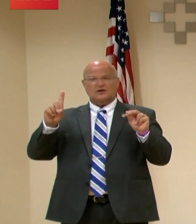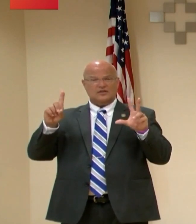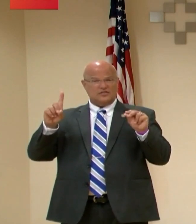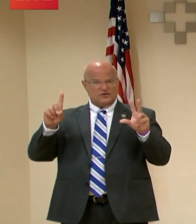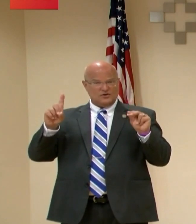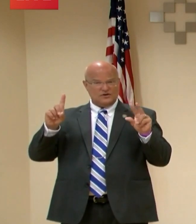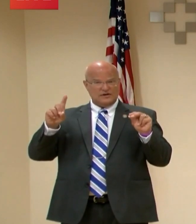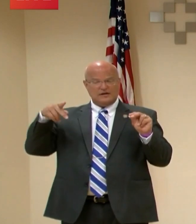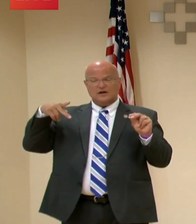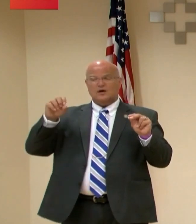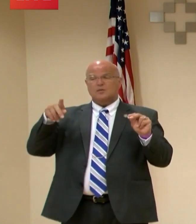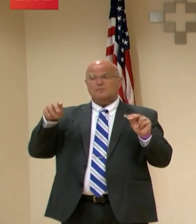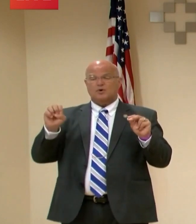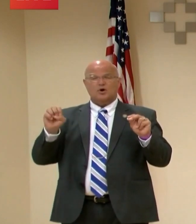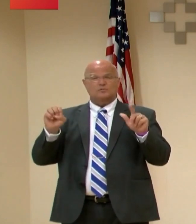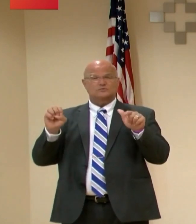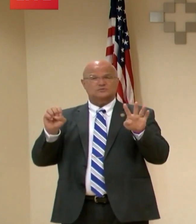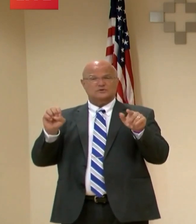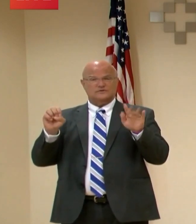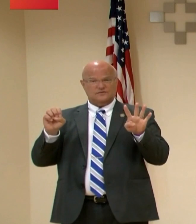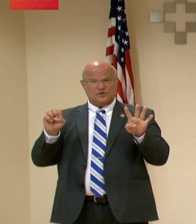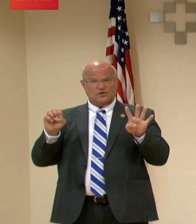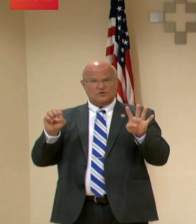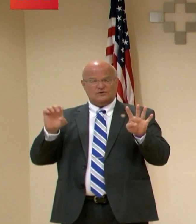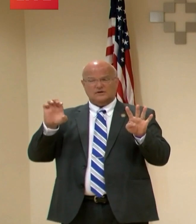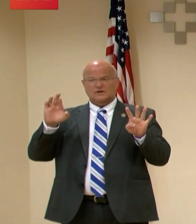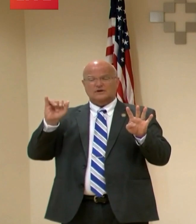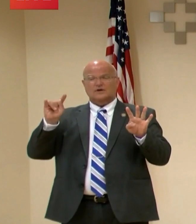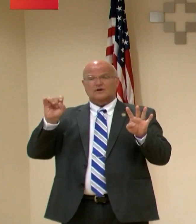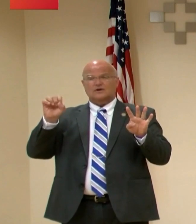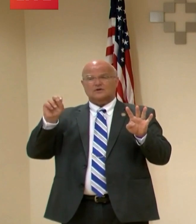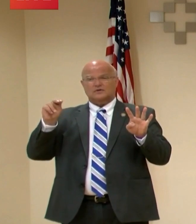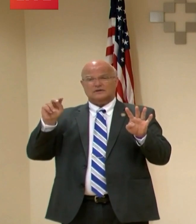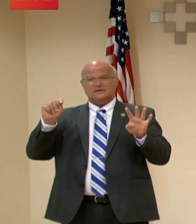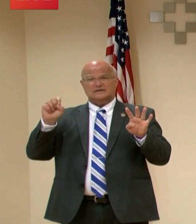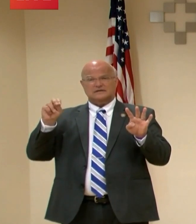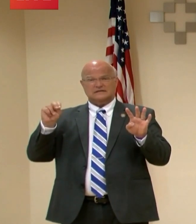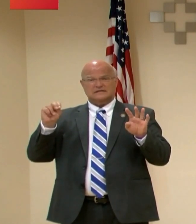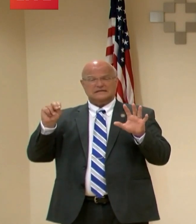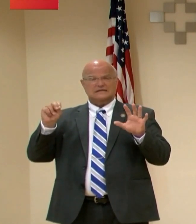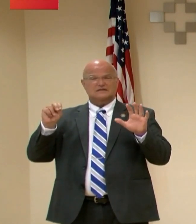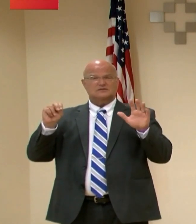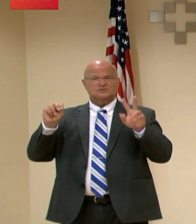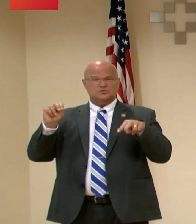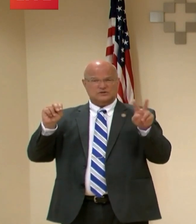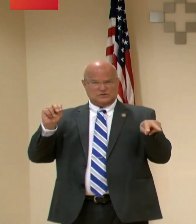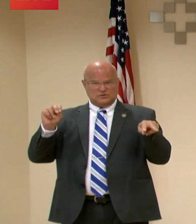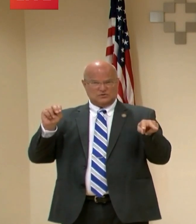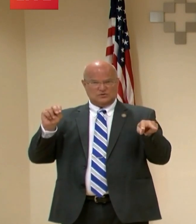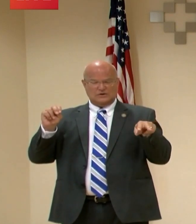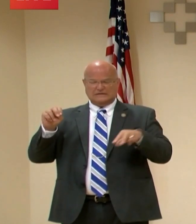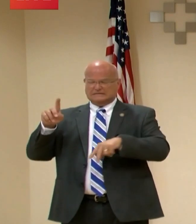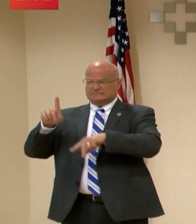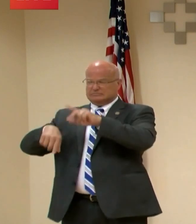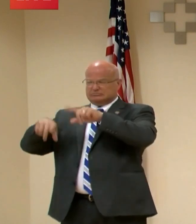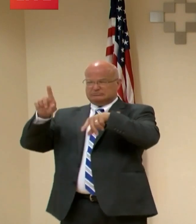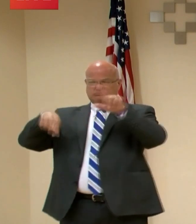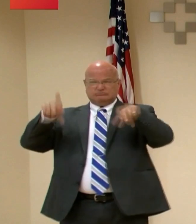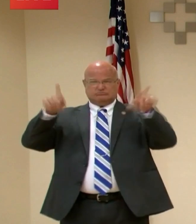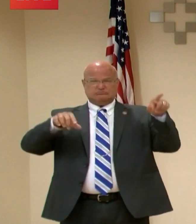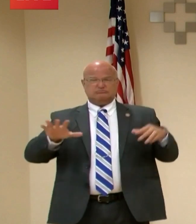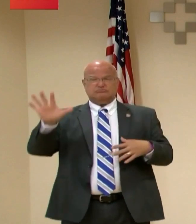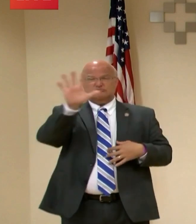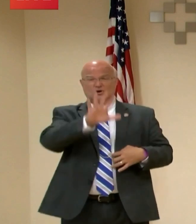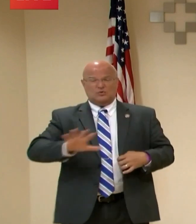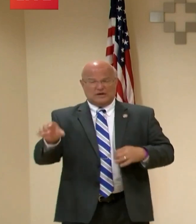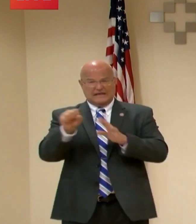30, Pope County 24, and Crittenden County 22. So a wide diversity of counties across